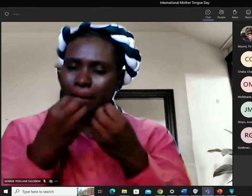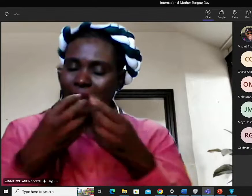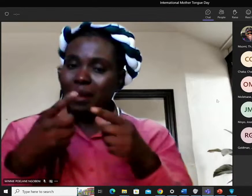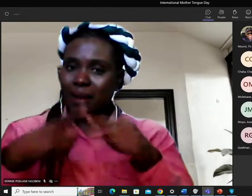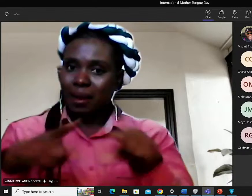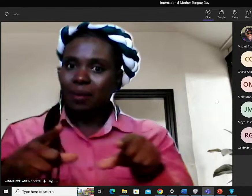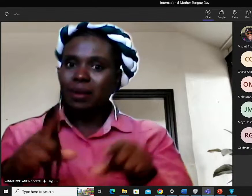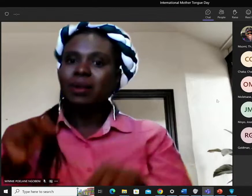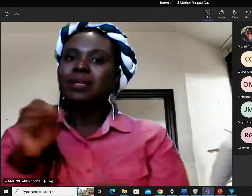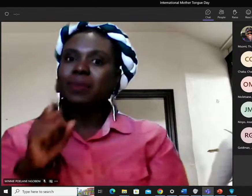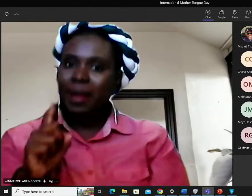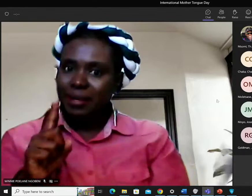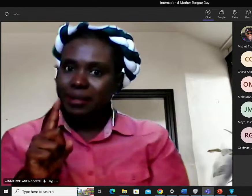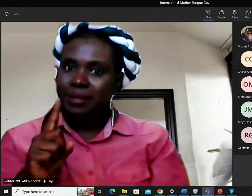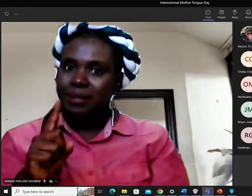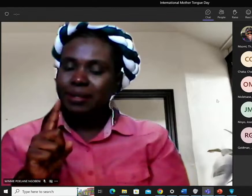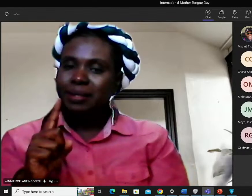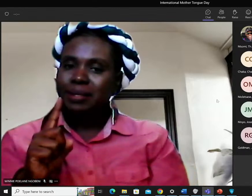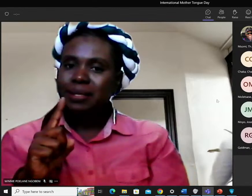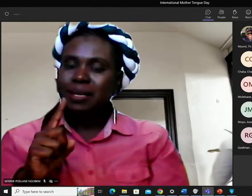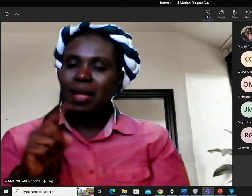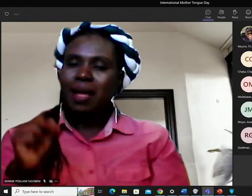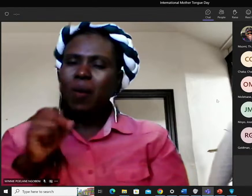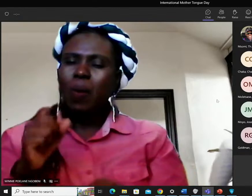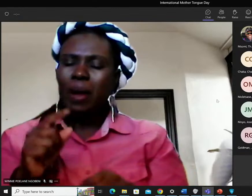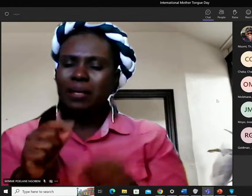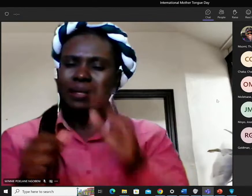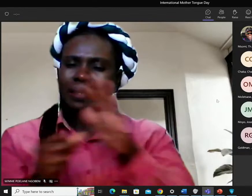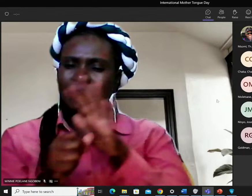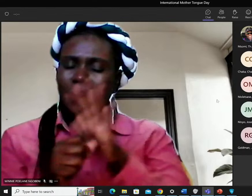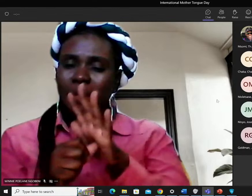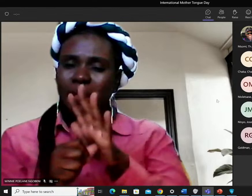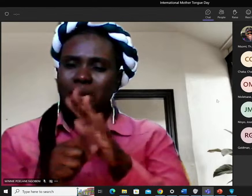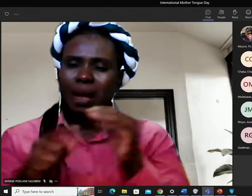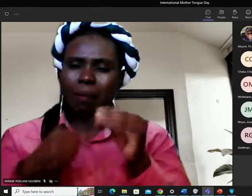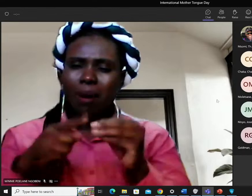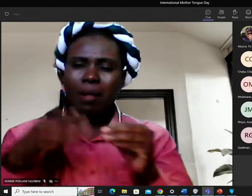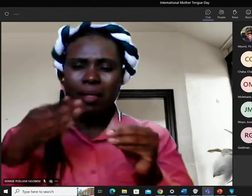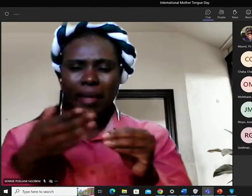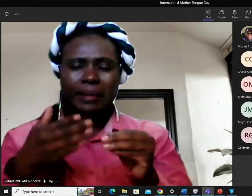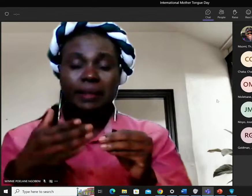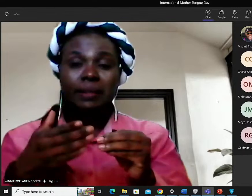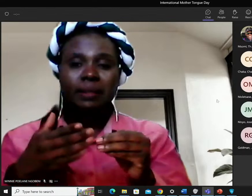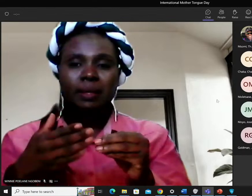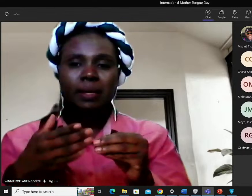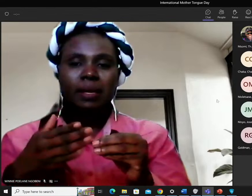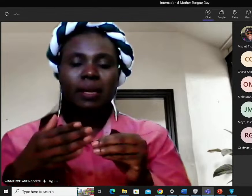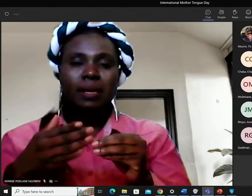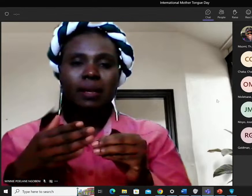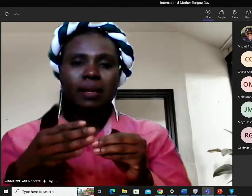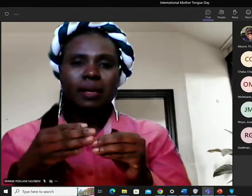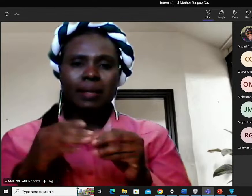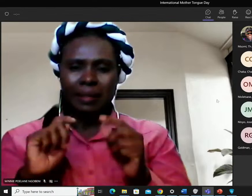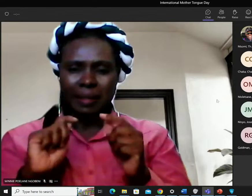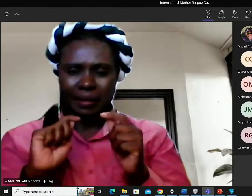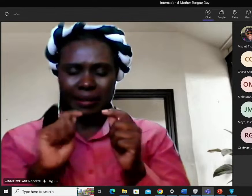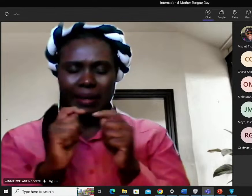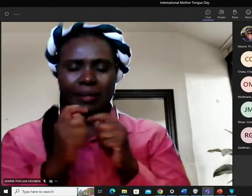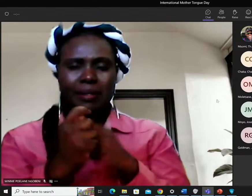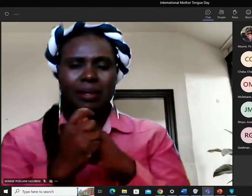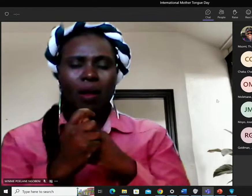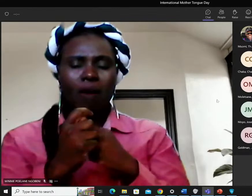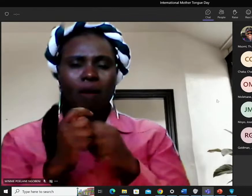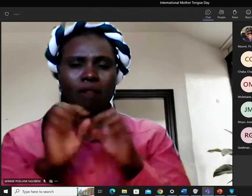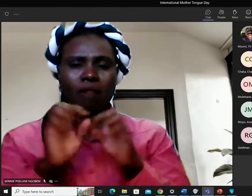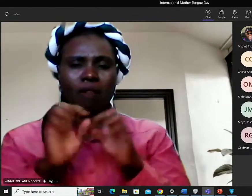it, and what is the necessity that is needed in the transformation of our education